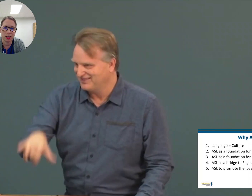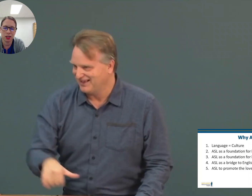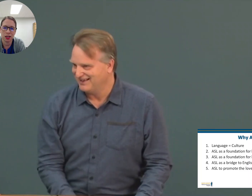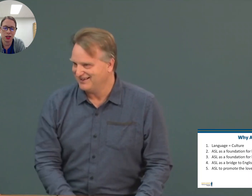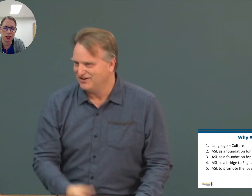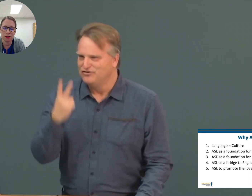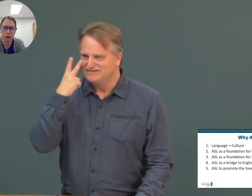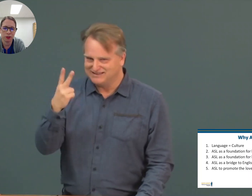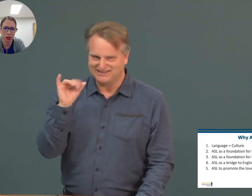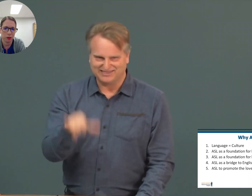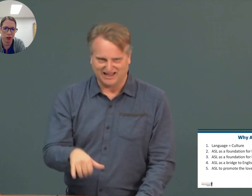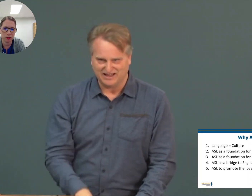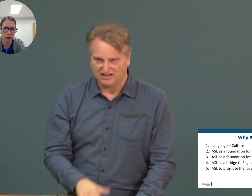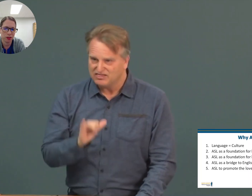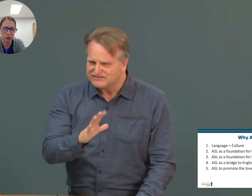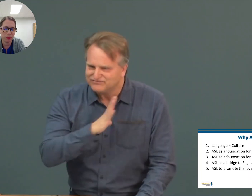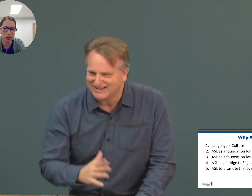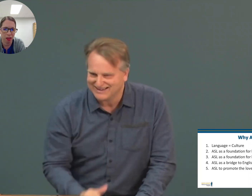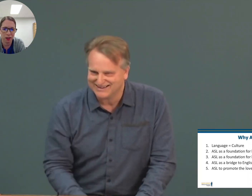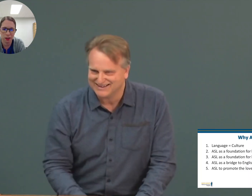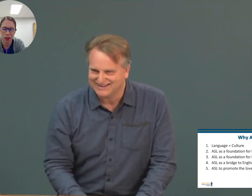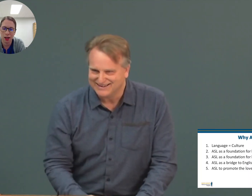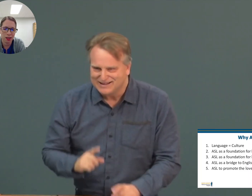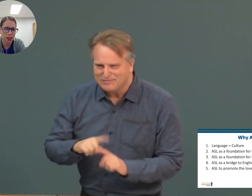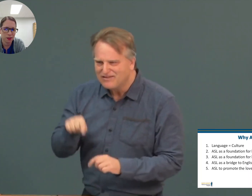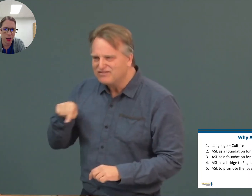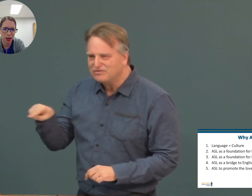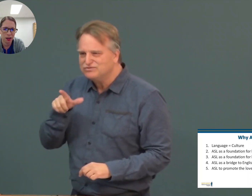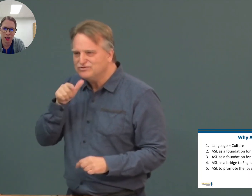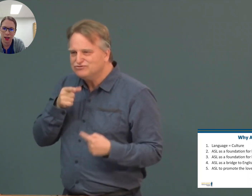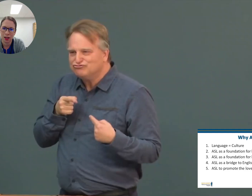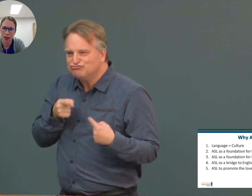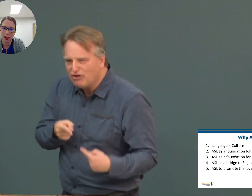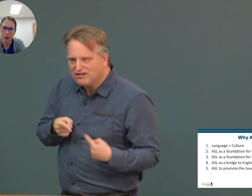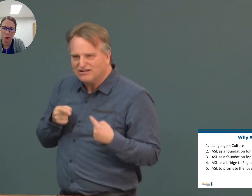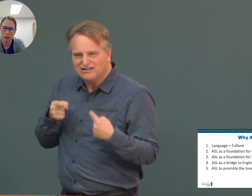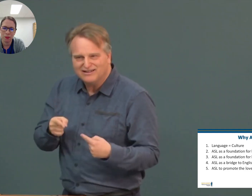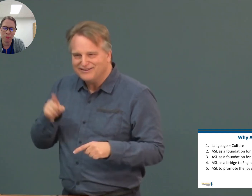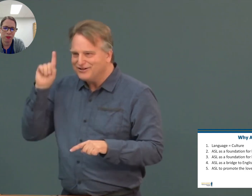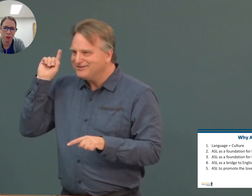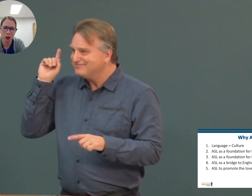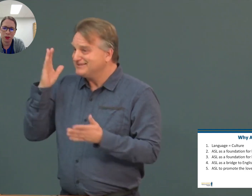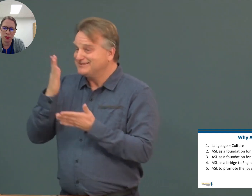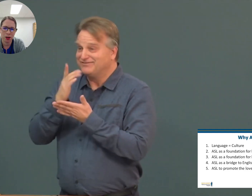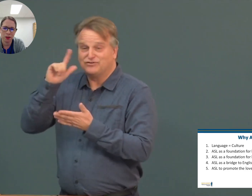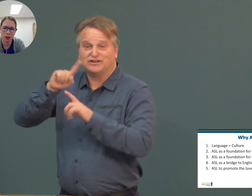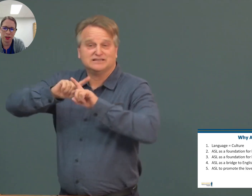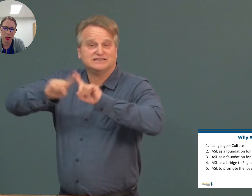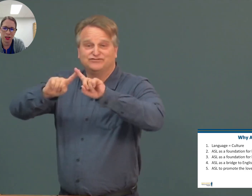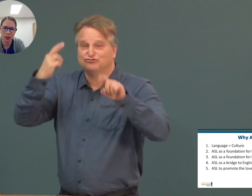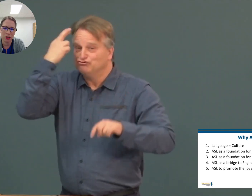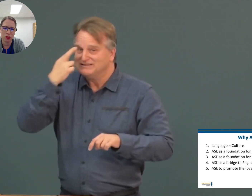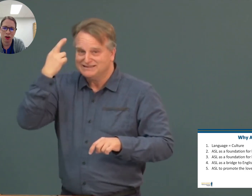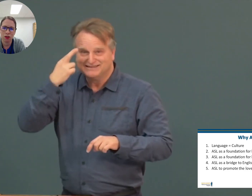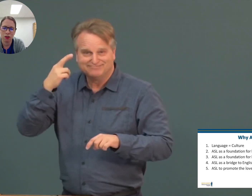in English as a first language. We've seen that, and that's fine. But for most and for other deaf kids, they struggle